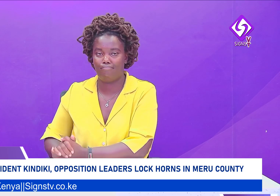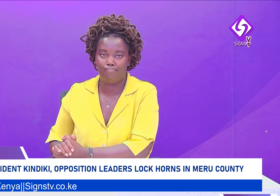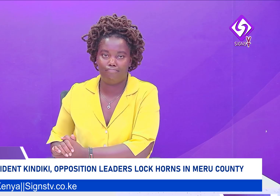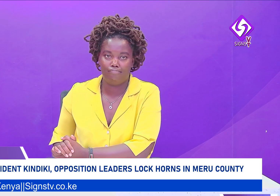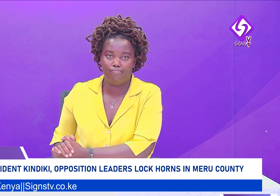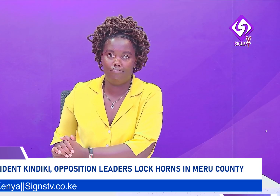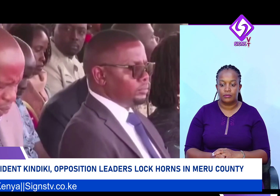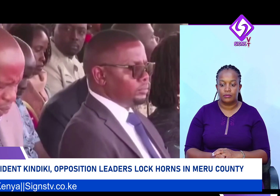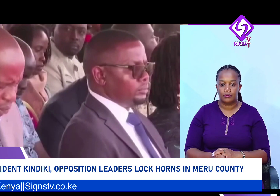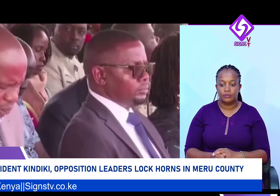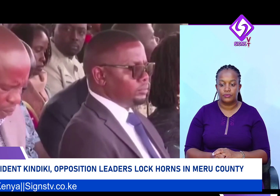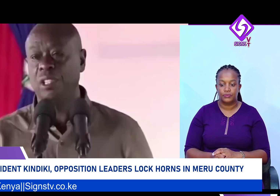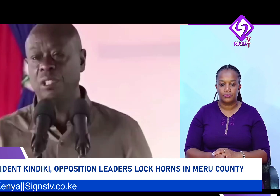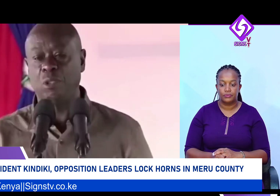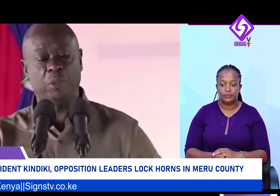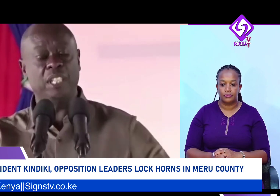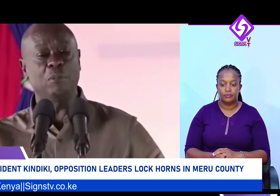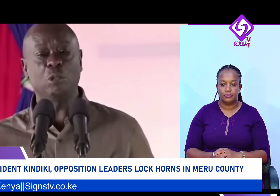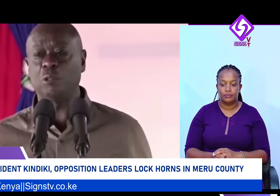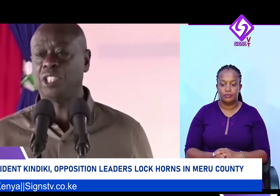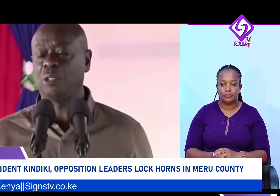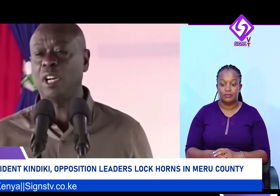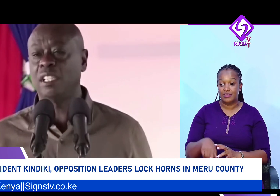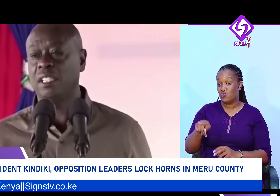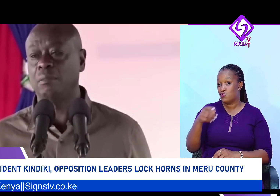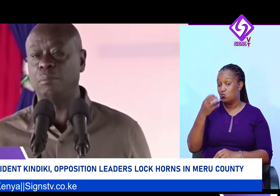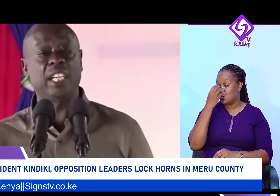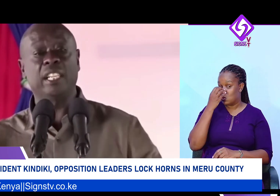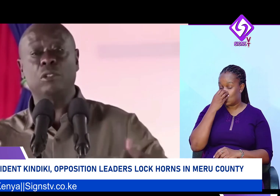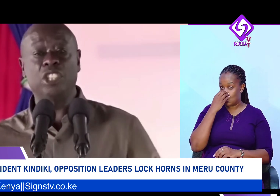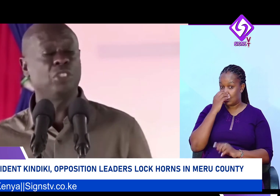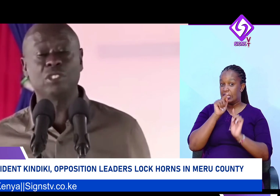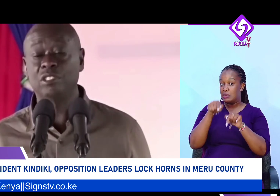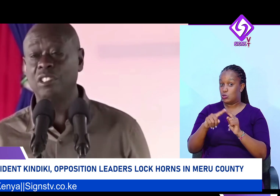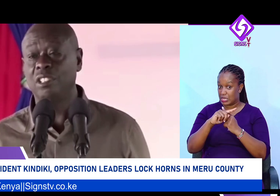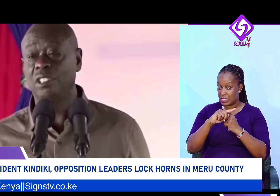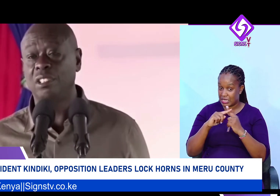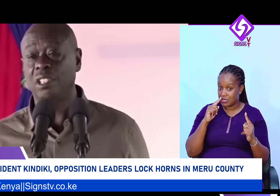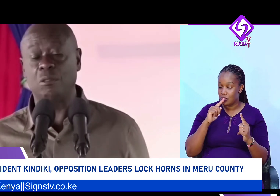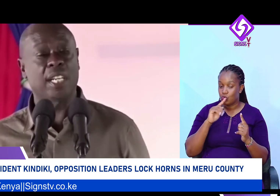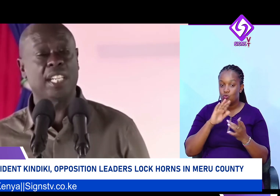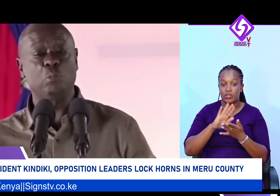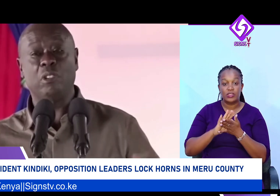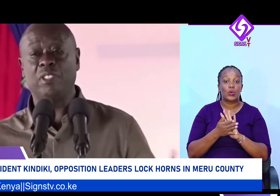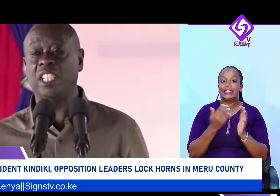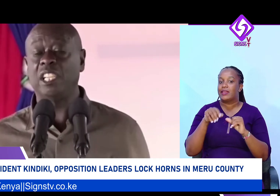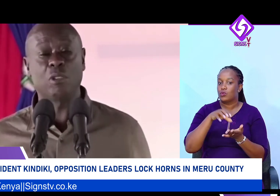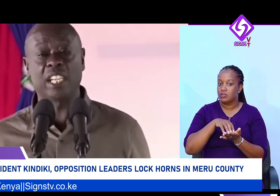Let's watch the news clip. Wewe William Ruto alikuchagua bila any condition. Hakuna kazi umewafanyia, ni